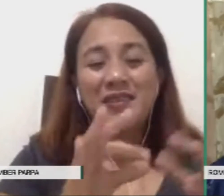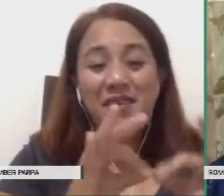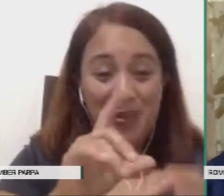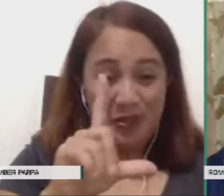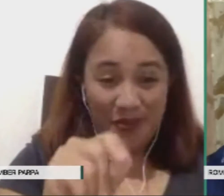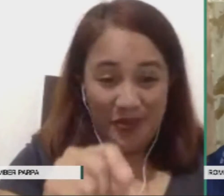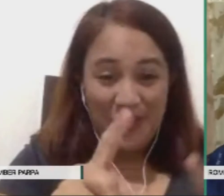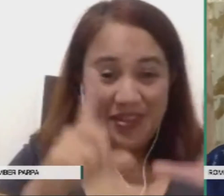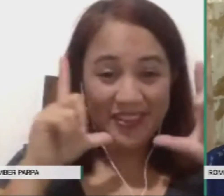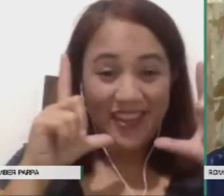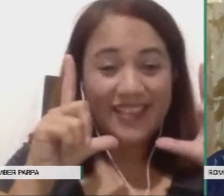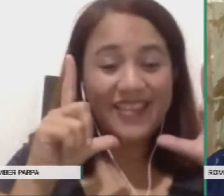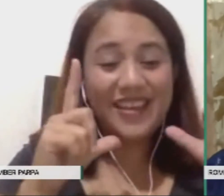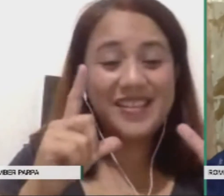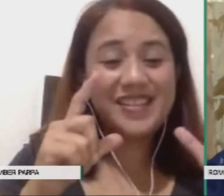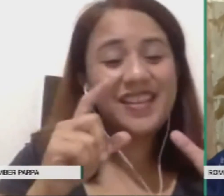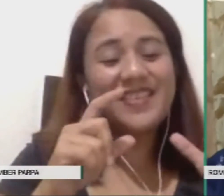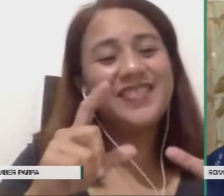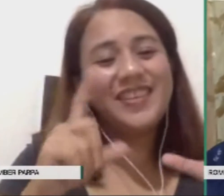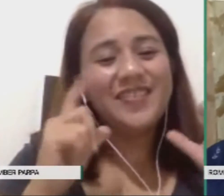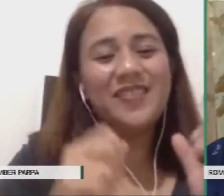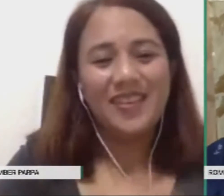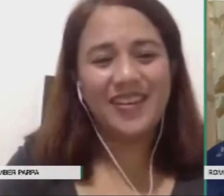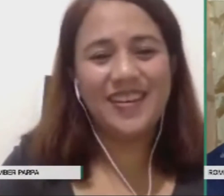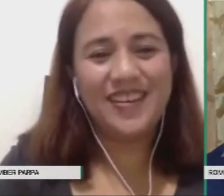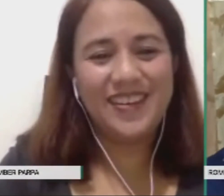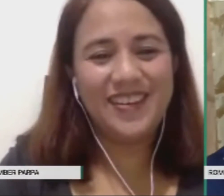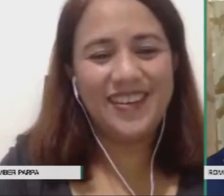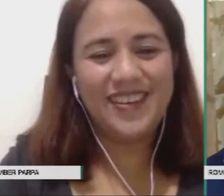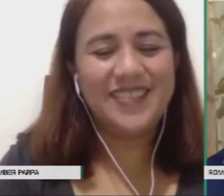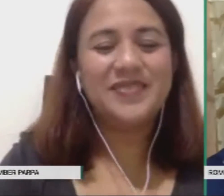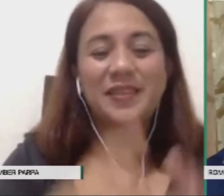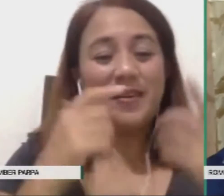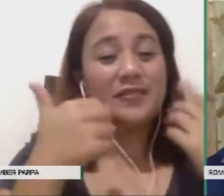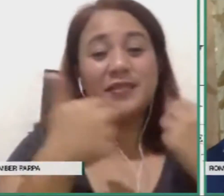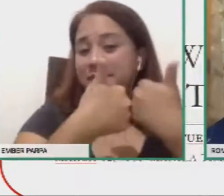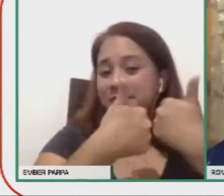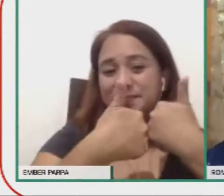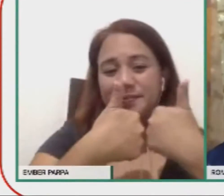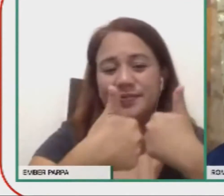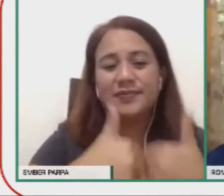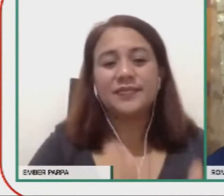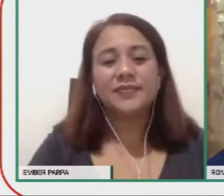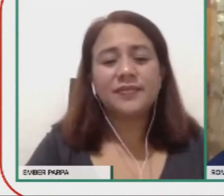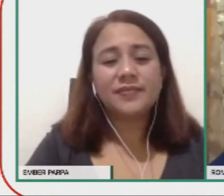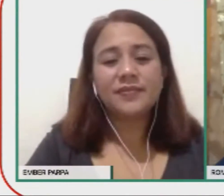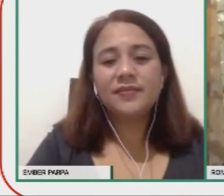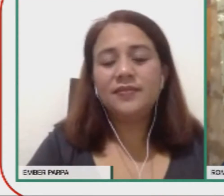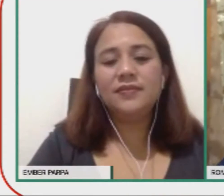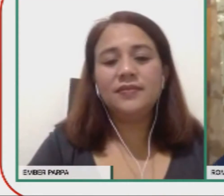PW advocacy. Na-instant ako dito ah. So, Ember,